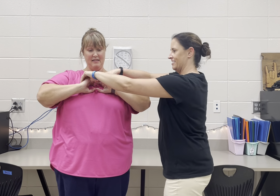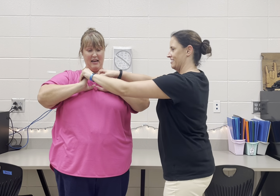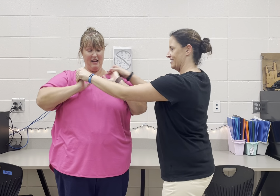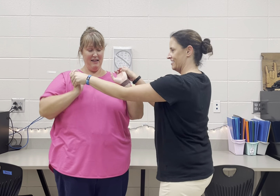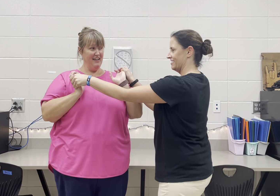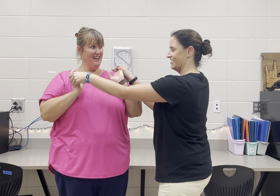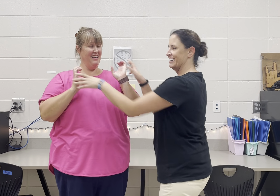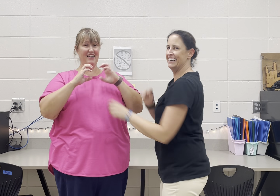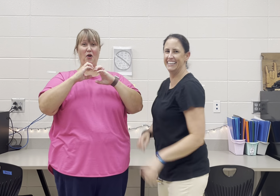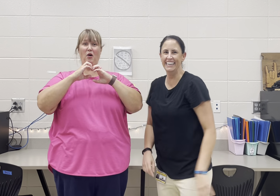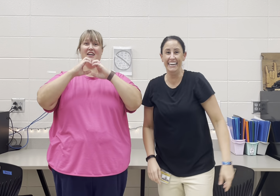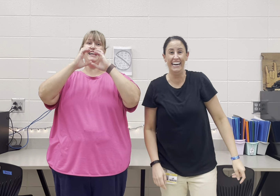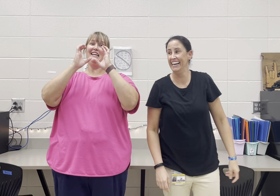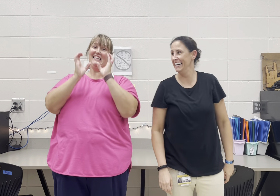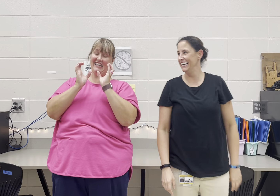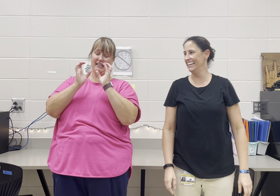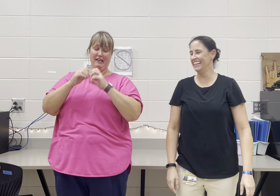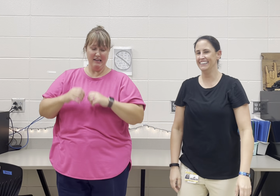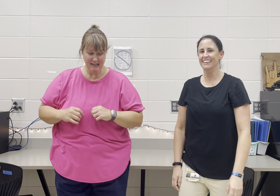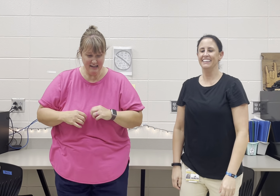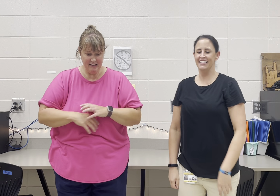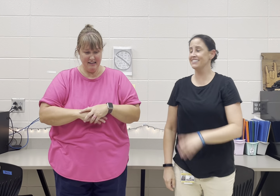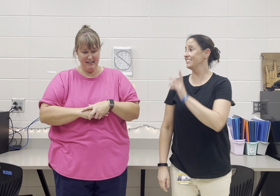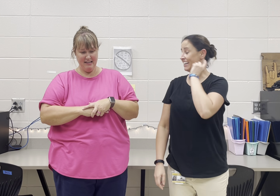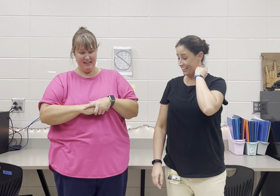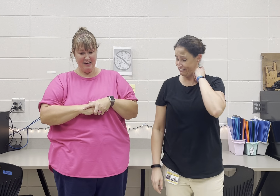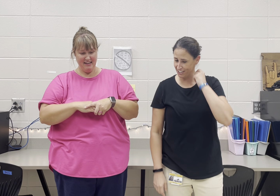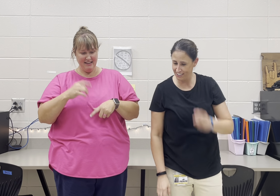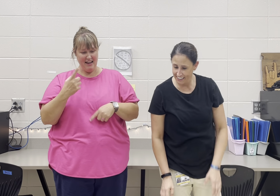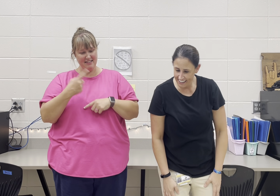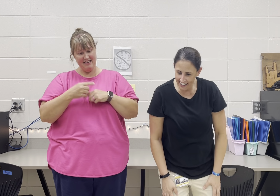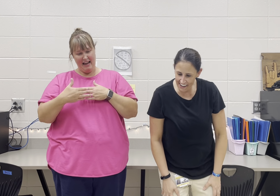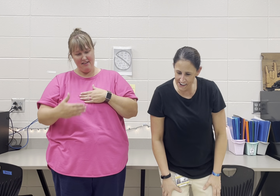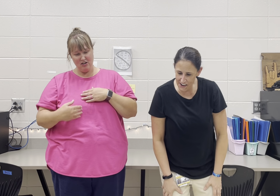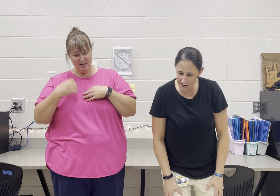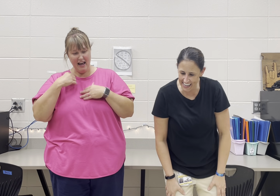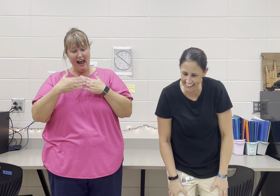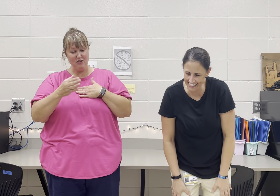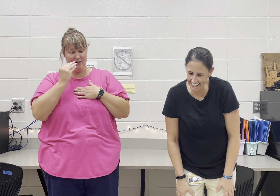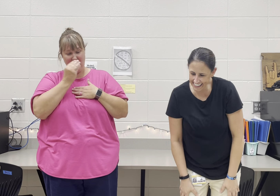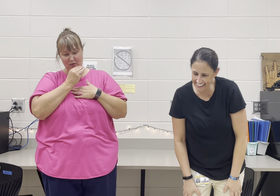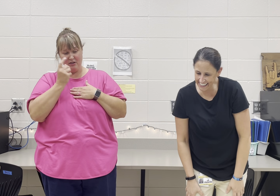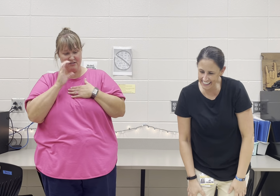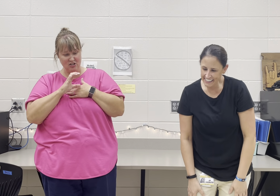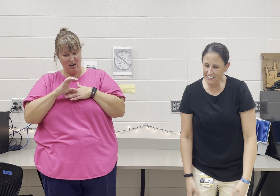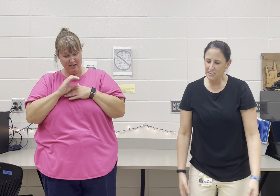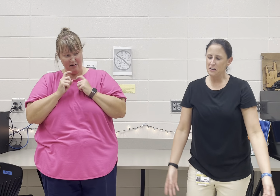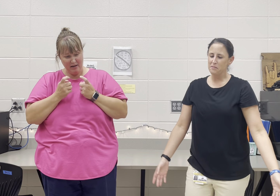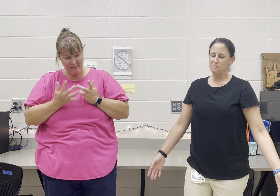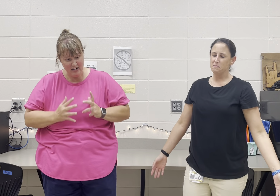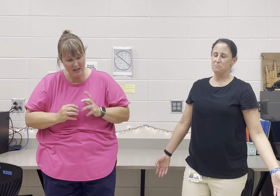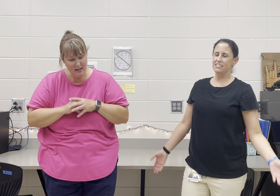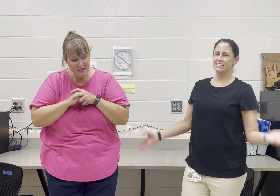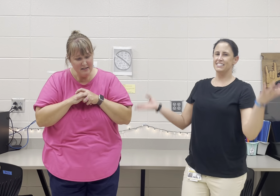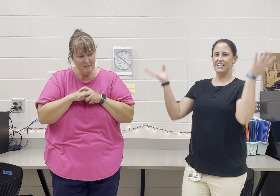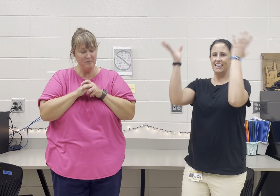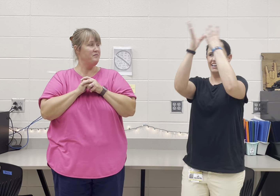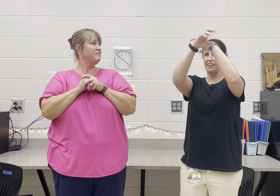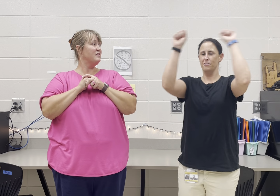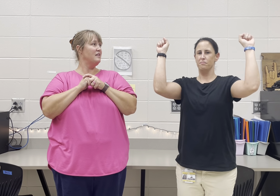Day. Or, That's the day after. yes, it's the day Um, after the flowers and the chocolate have been given. President's Day.